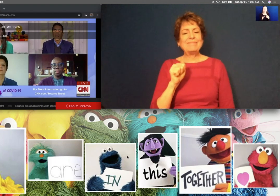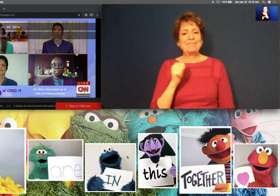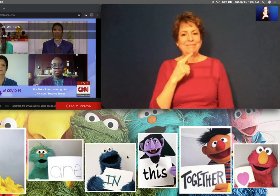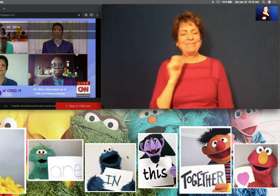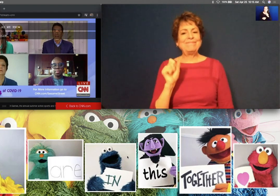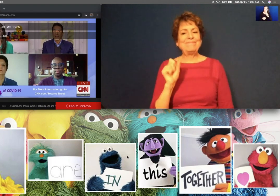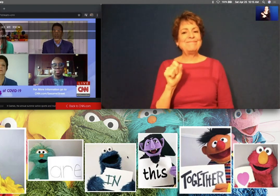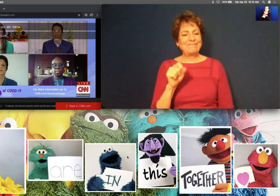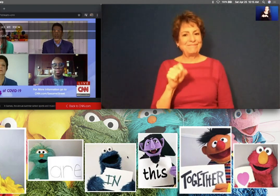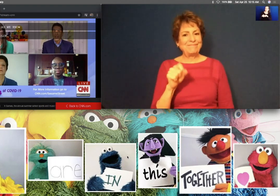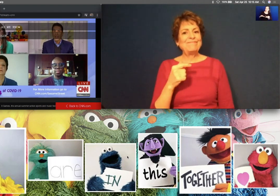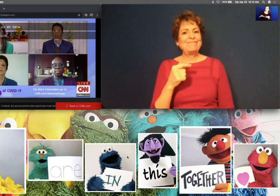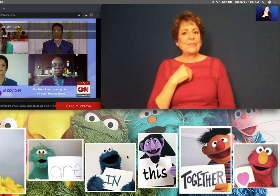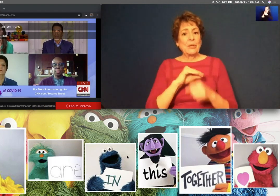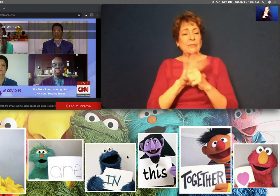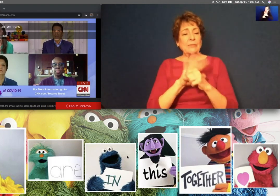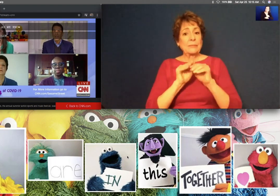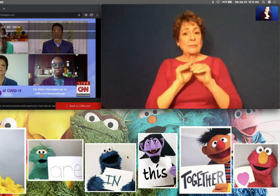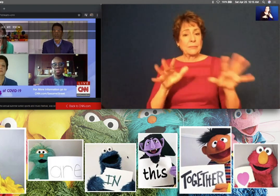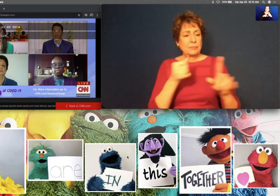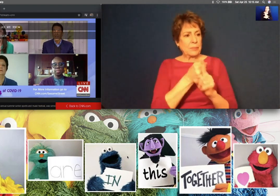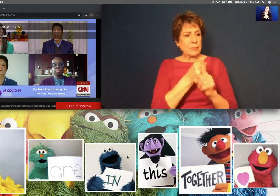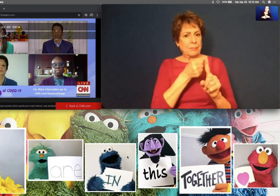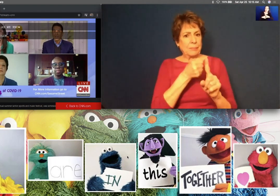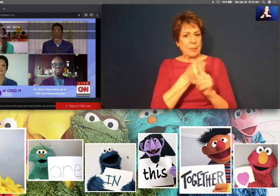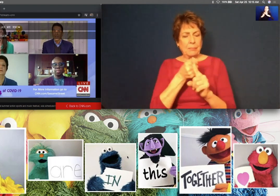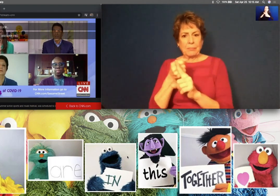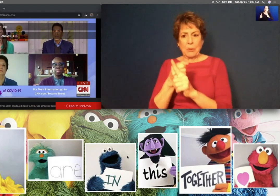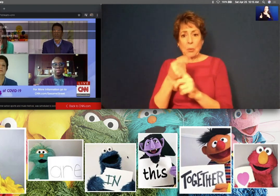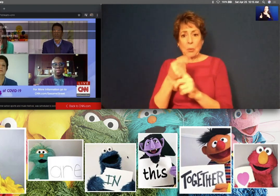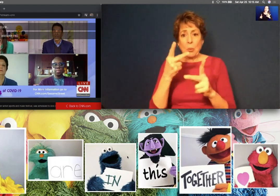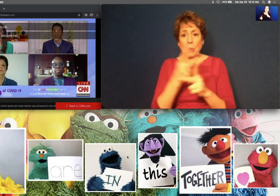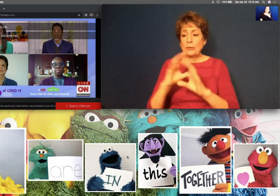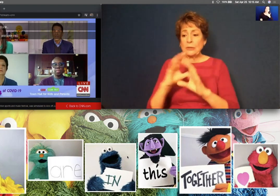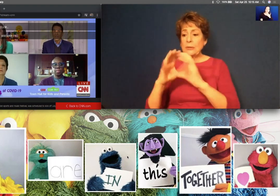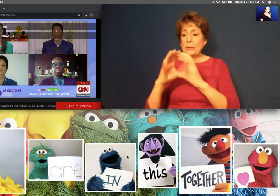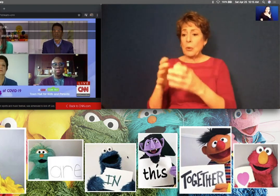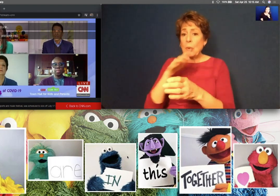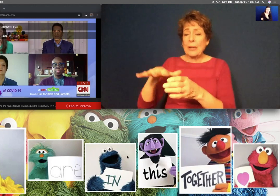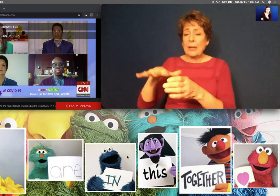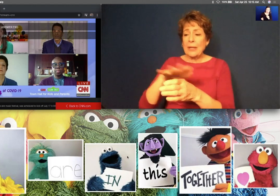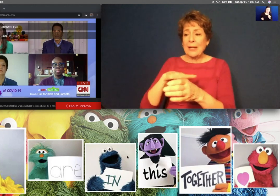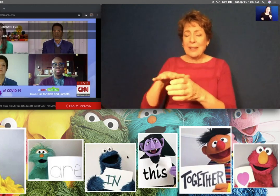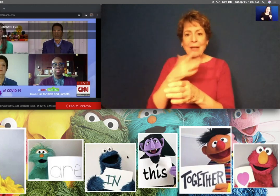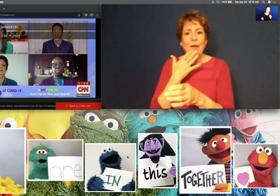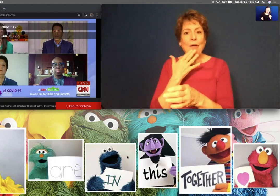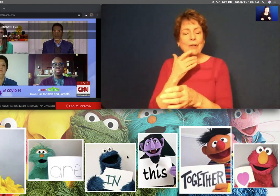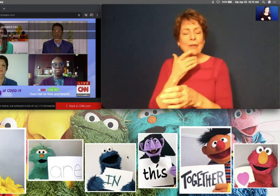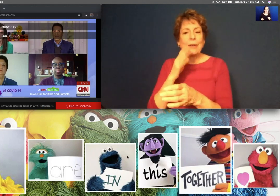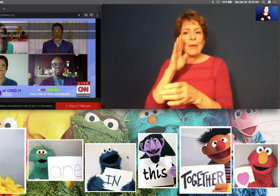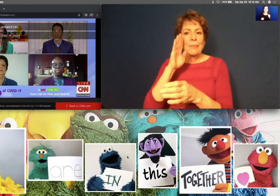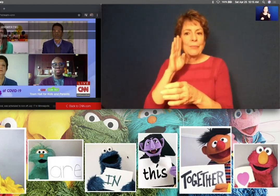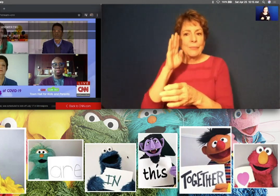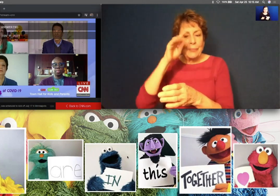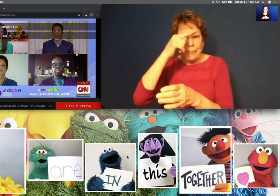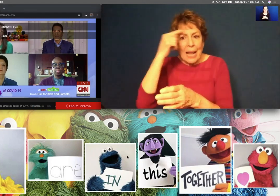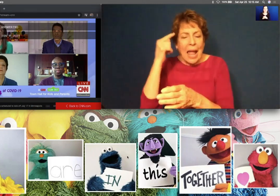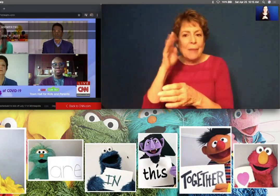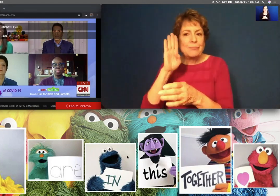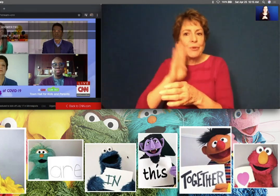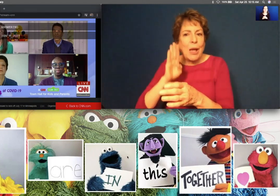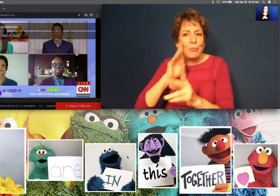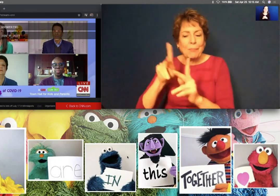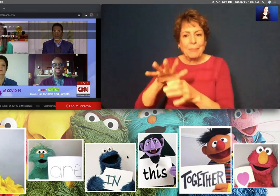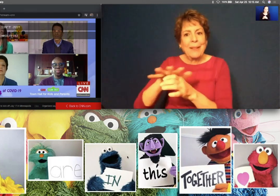isn't just one answer because communities of color have been impacted in a number of ways. Can you help